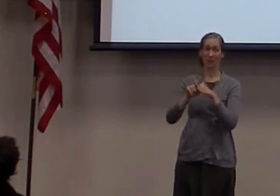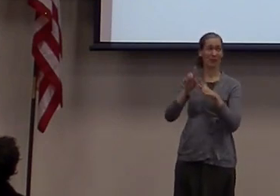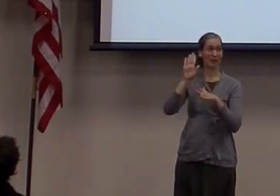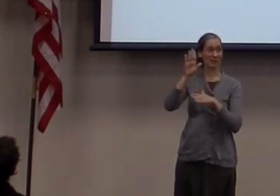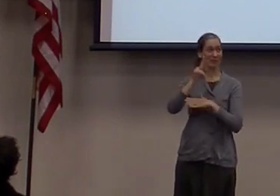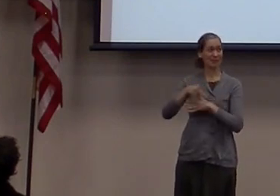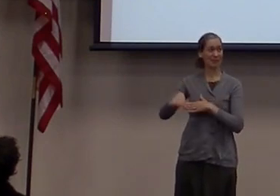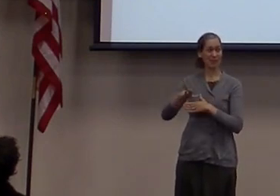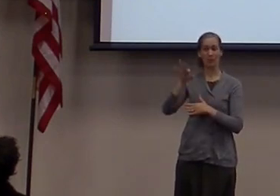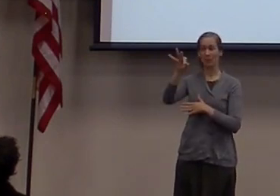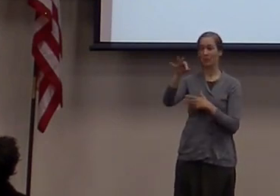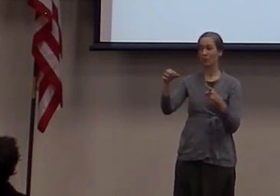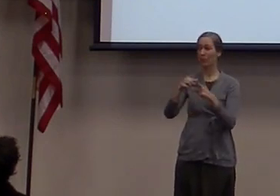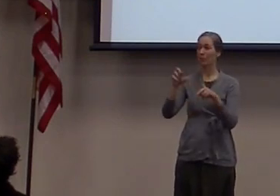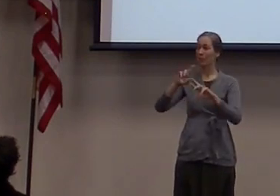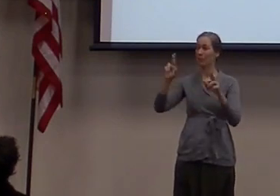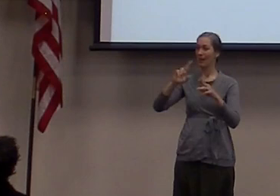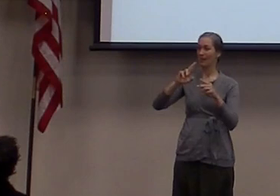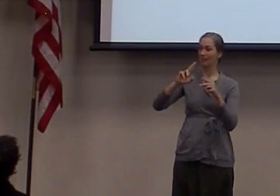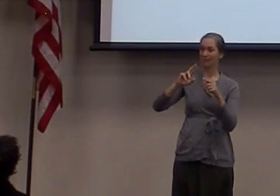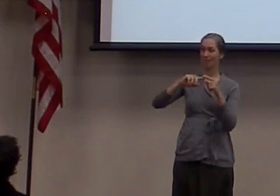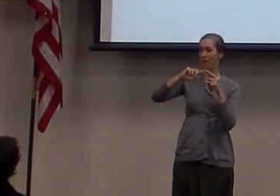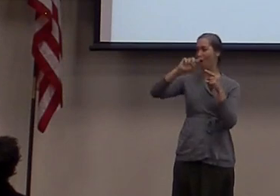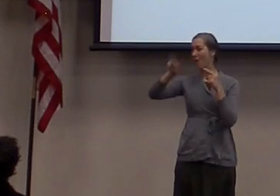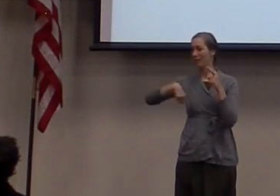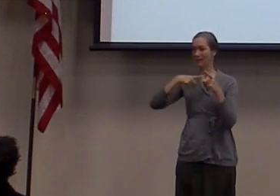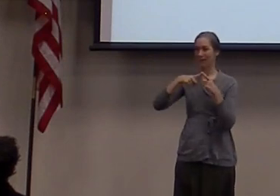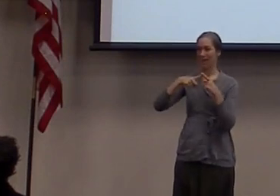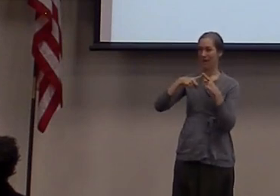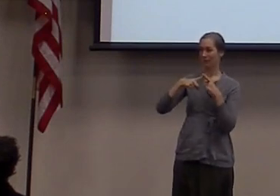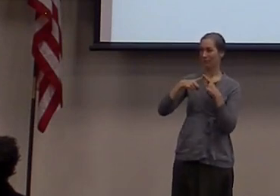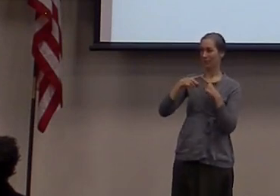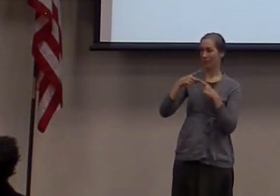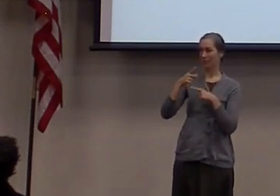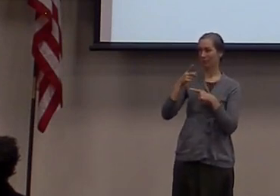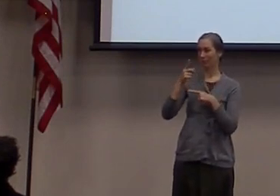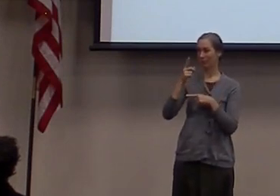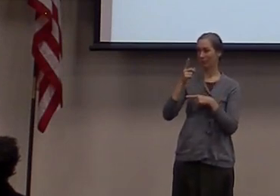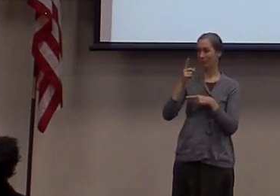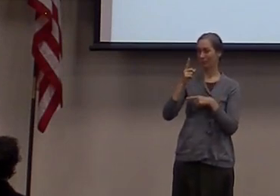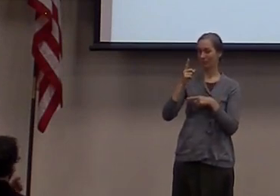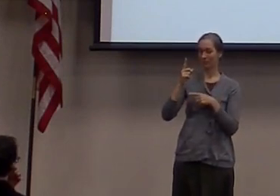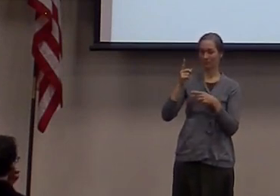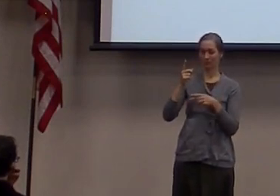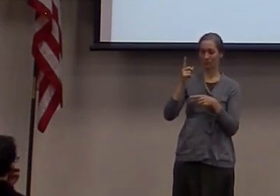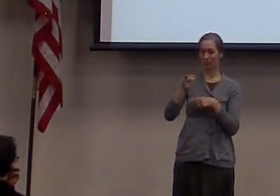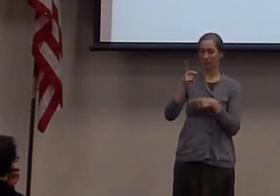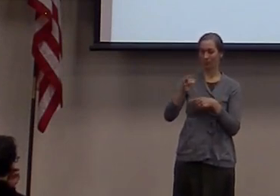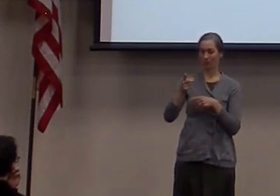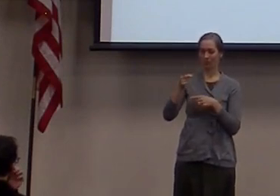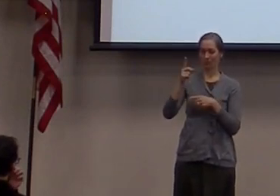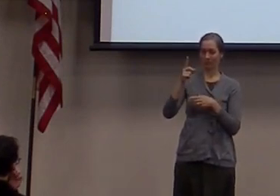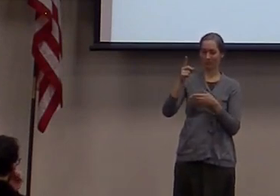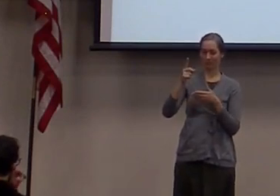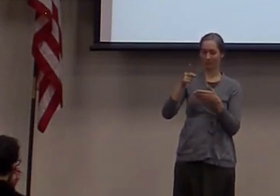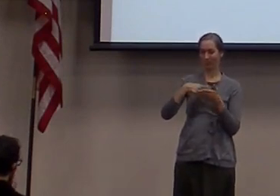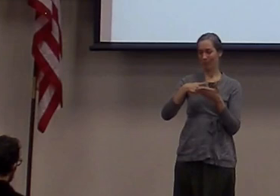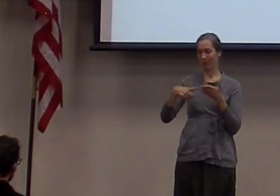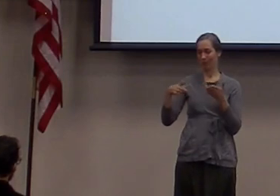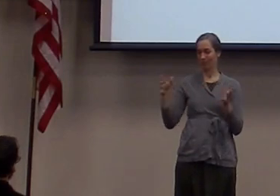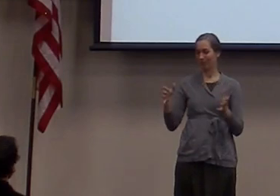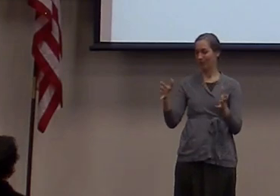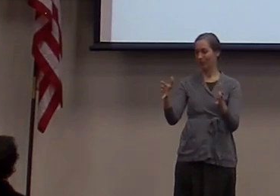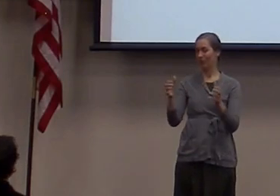the word, be ready in season, out of season, reprove, rebuke, and exhort with complete patience and teaching.